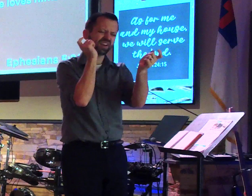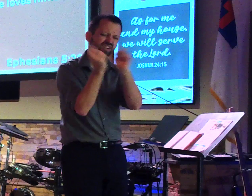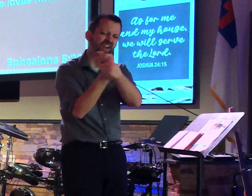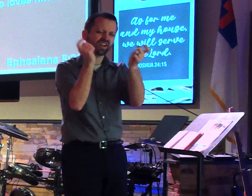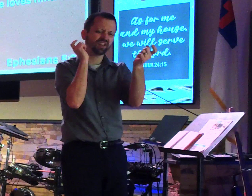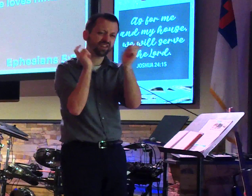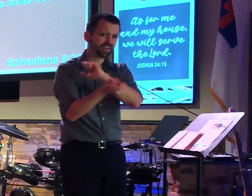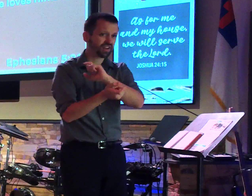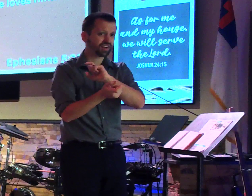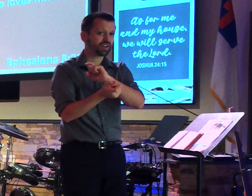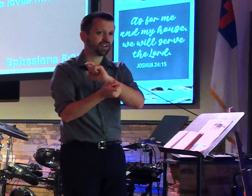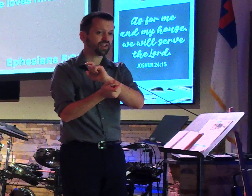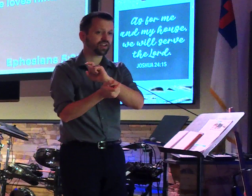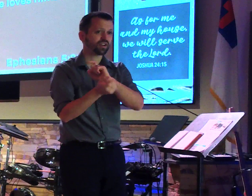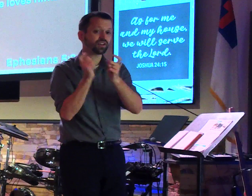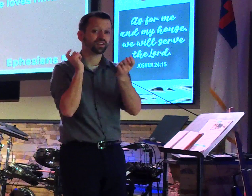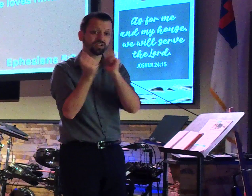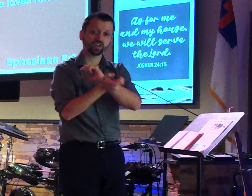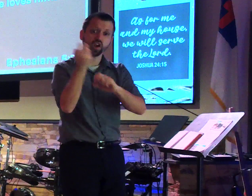Yeah. Change is never easy.